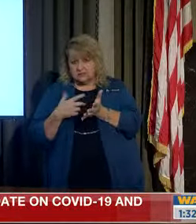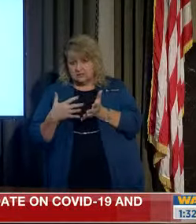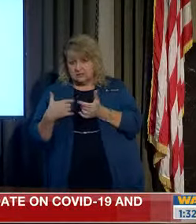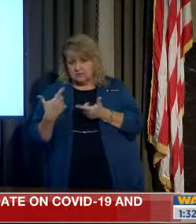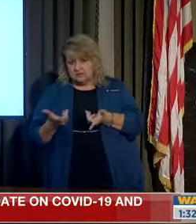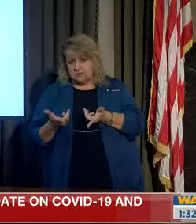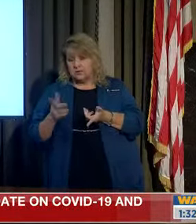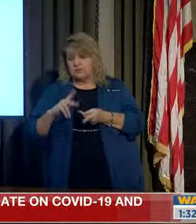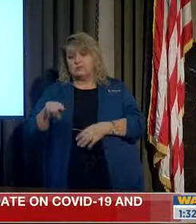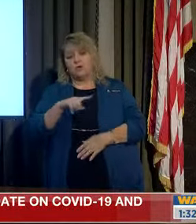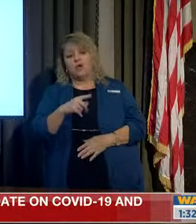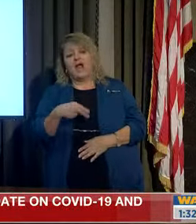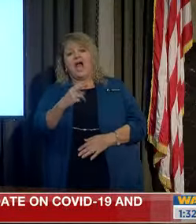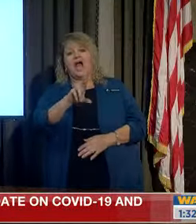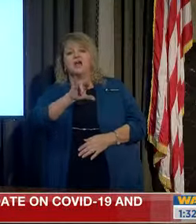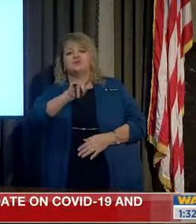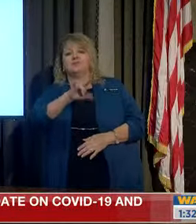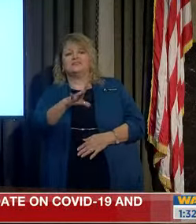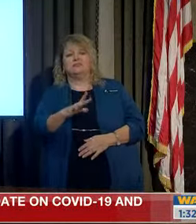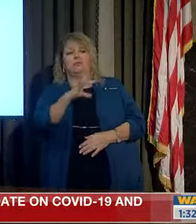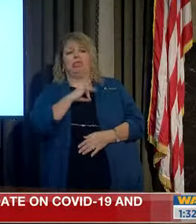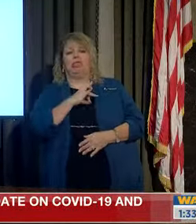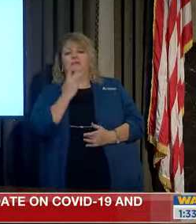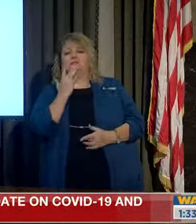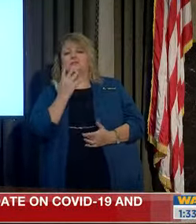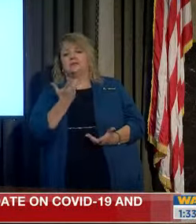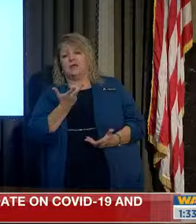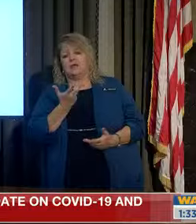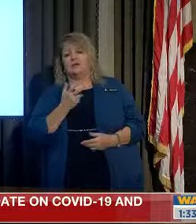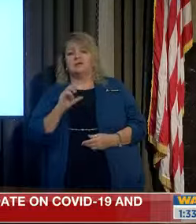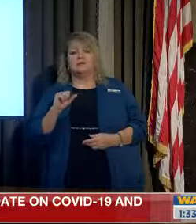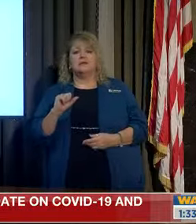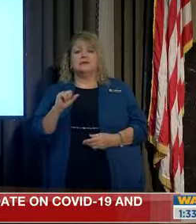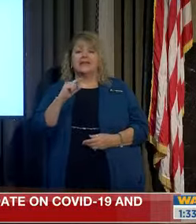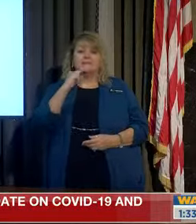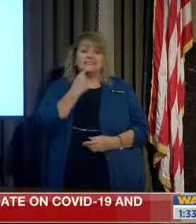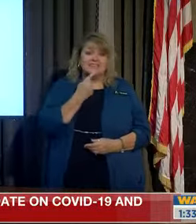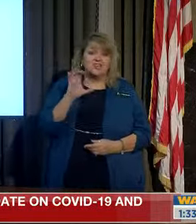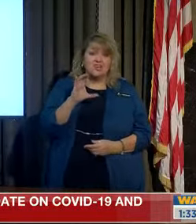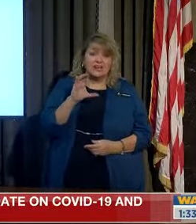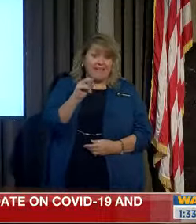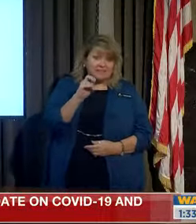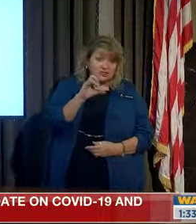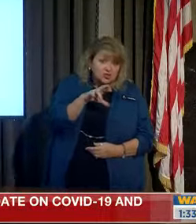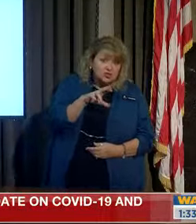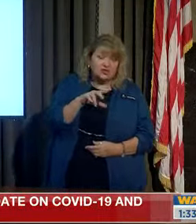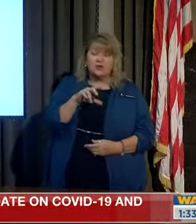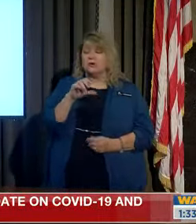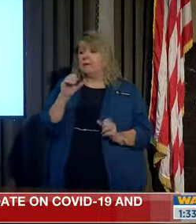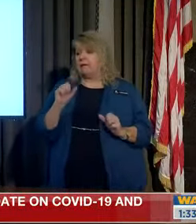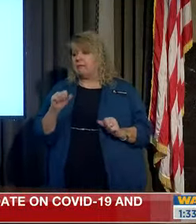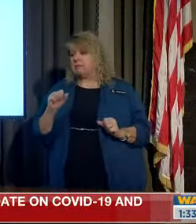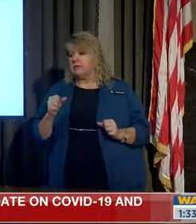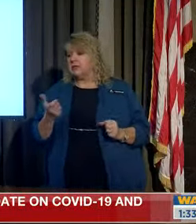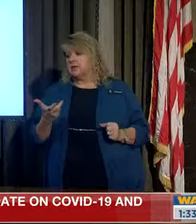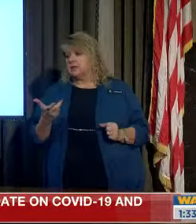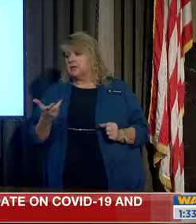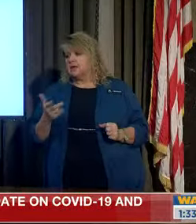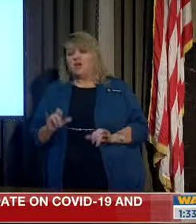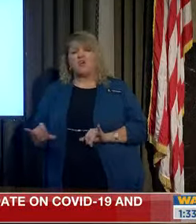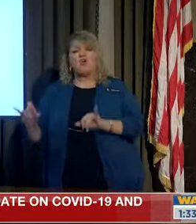at increased risk for bad outcomes. And it can be severe conditions like cancer, and it can be relatively